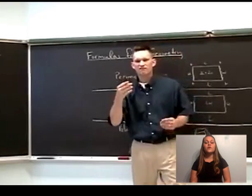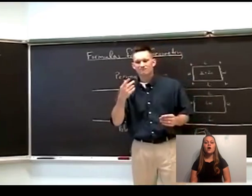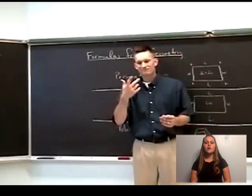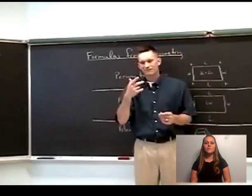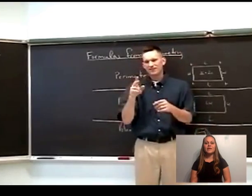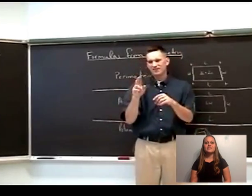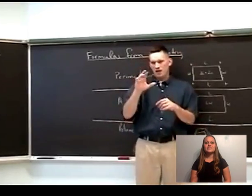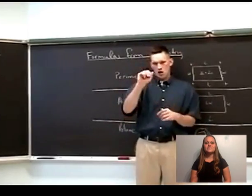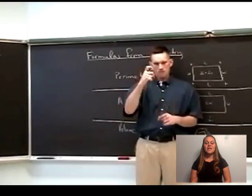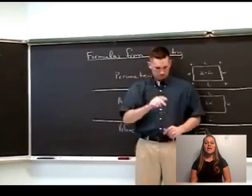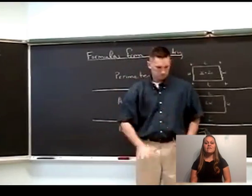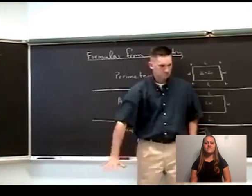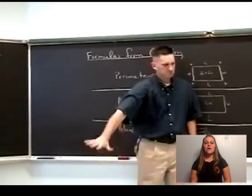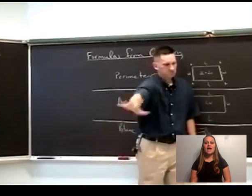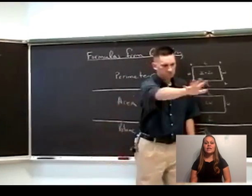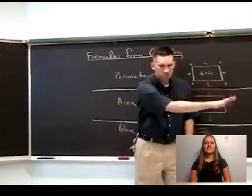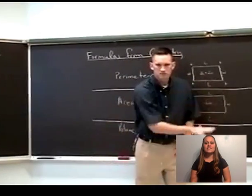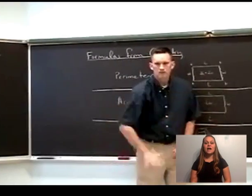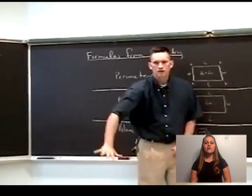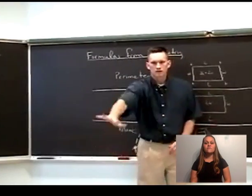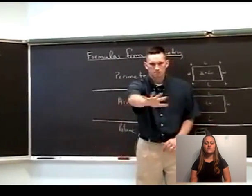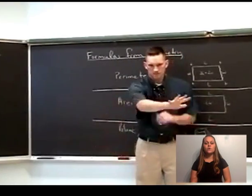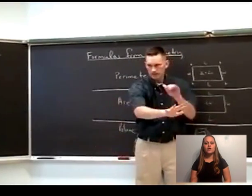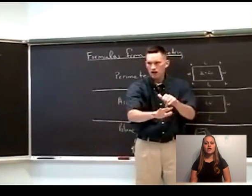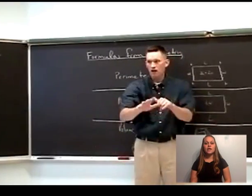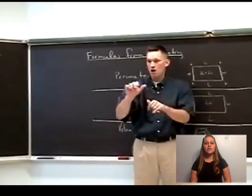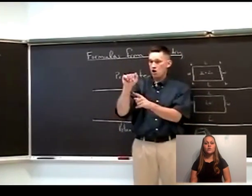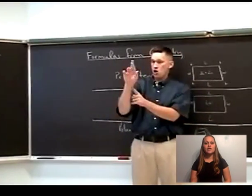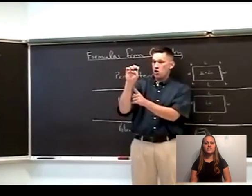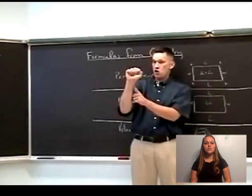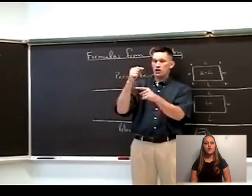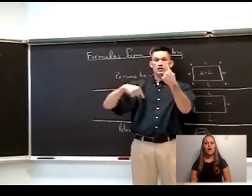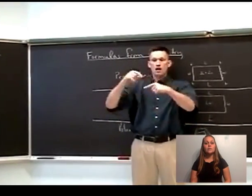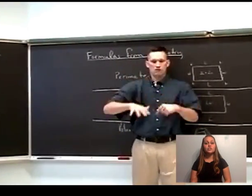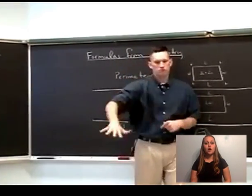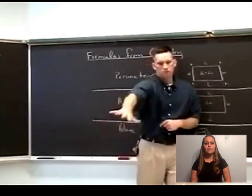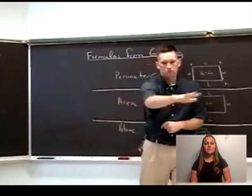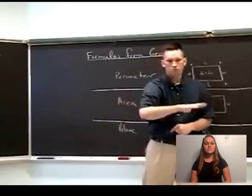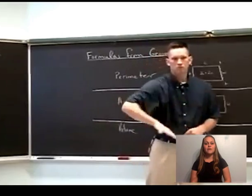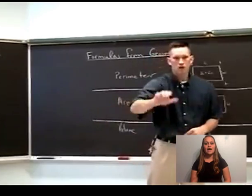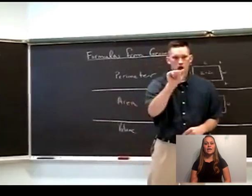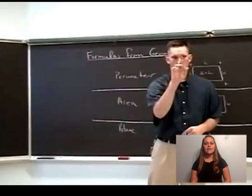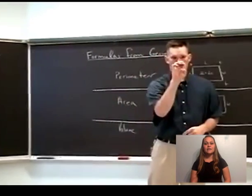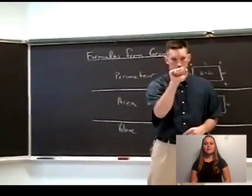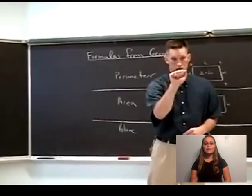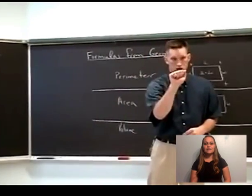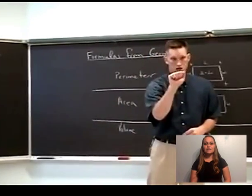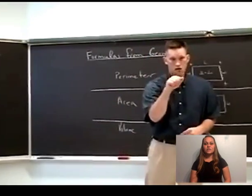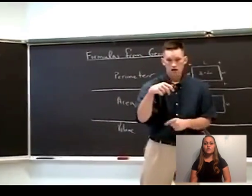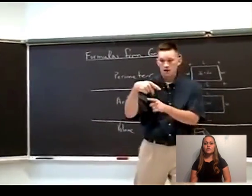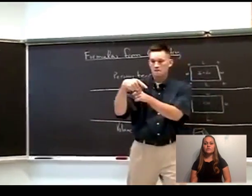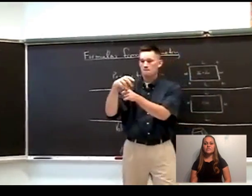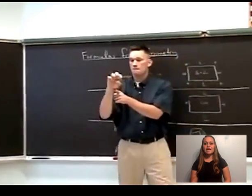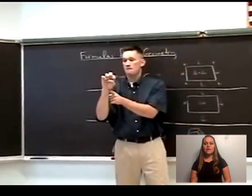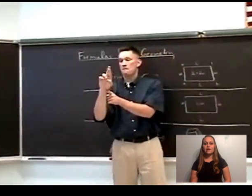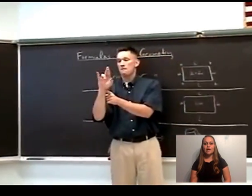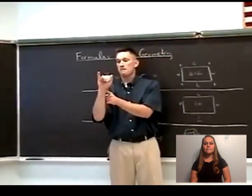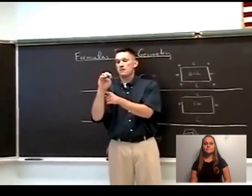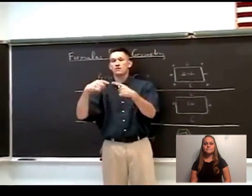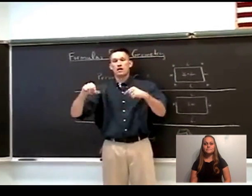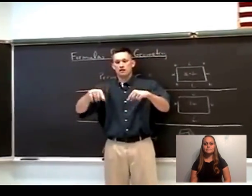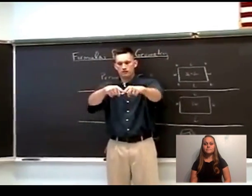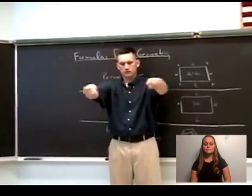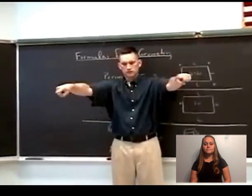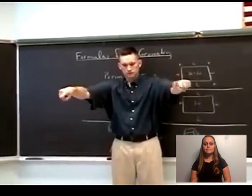Good, for carpet. If you had an entire floor and you wanted to know how much carpet to buy, you would use the area.